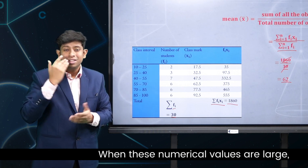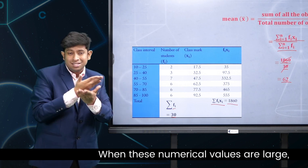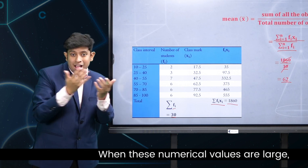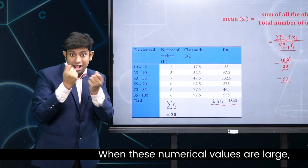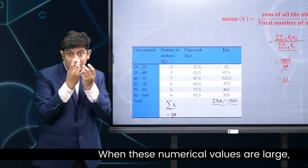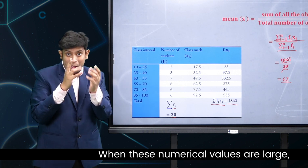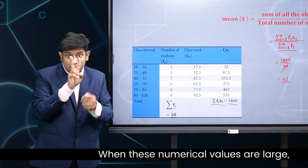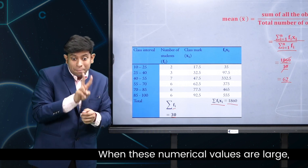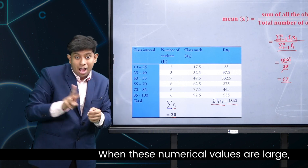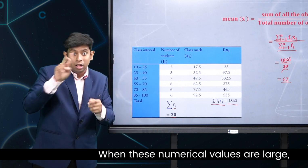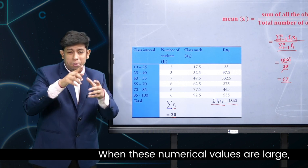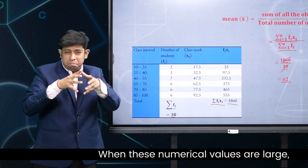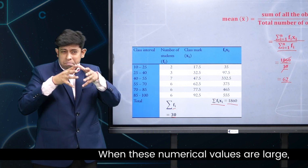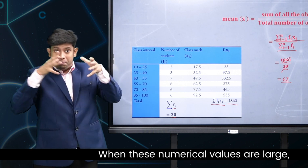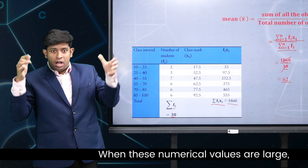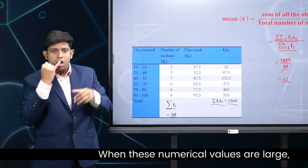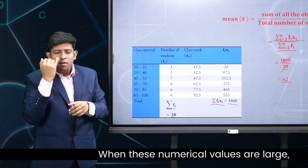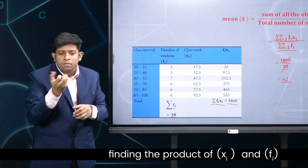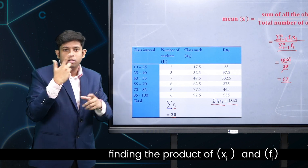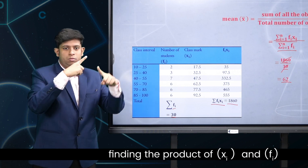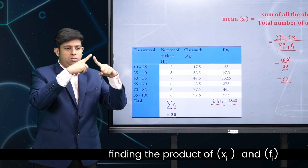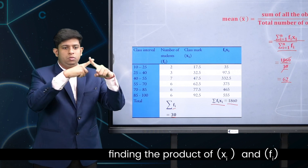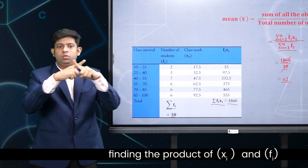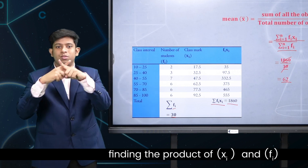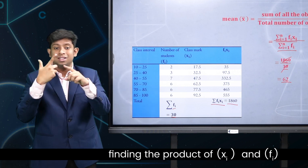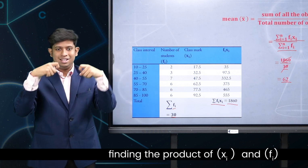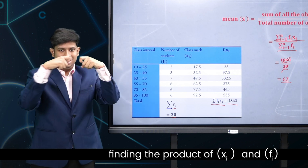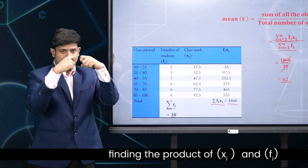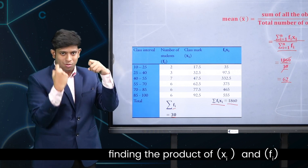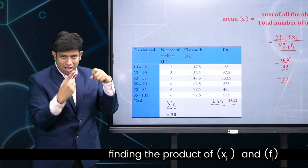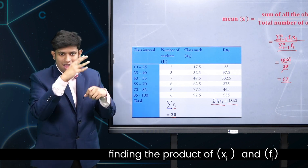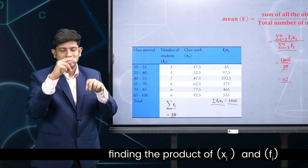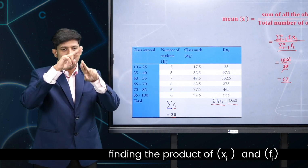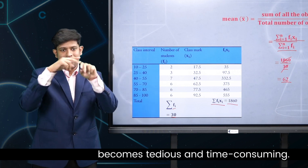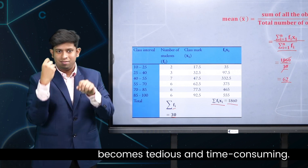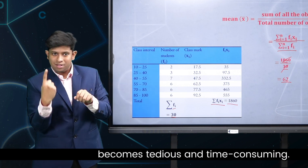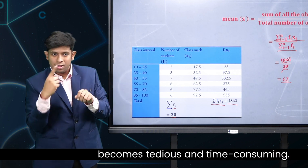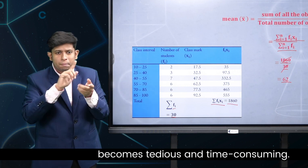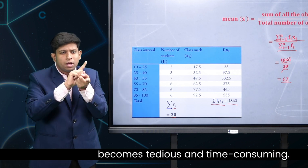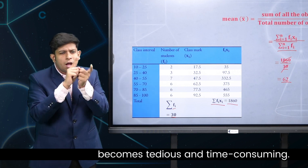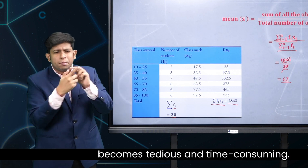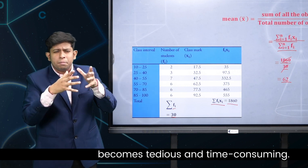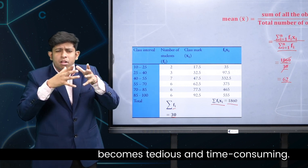When these numerical values are large, finding the product of Xi and Fi becomes tedious and time